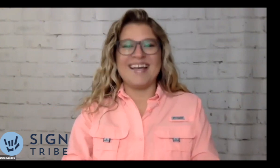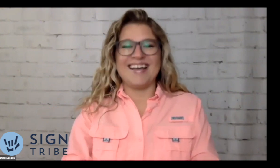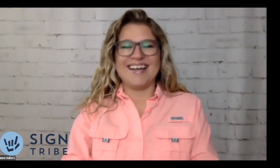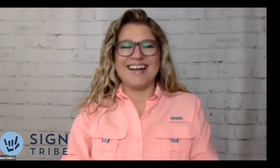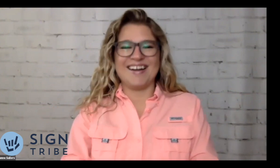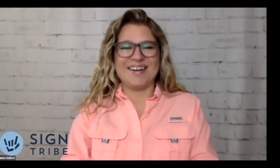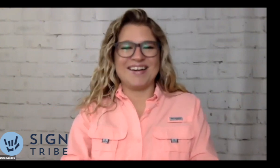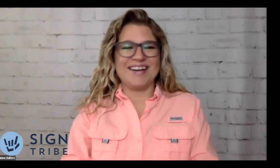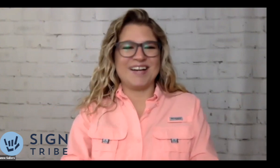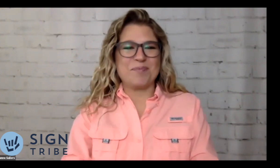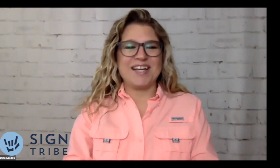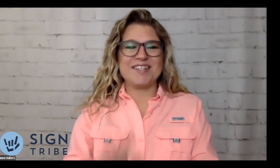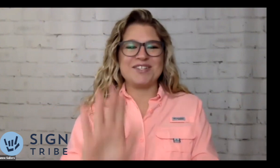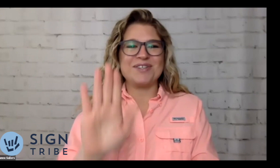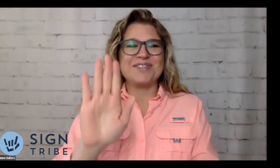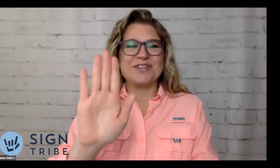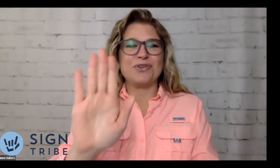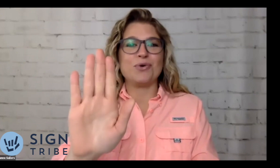I already got a couple answers. Your